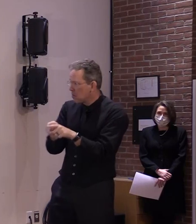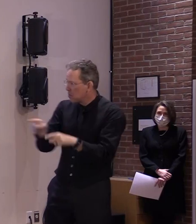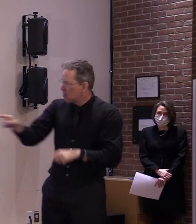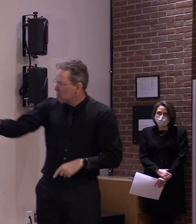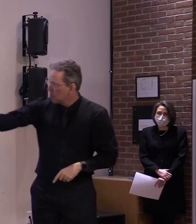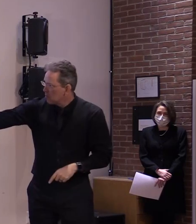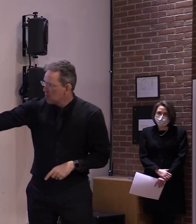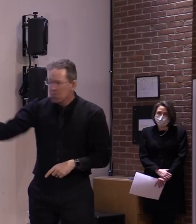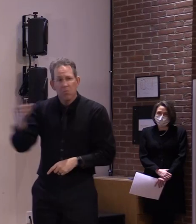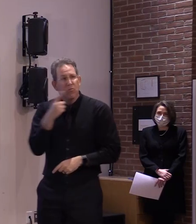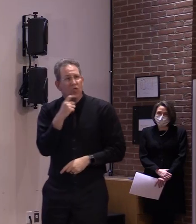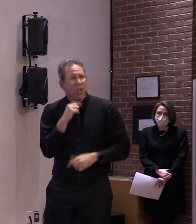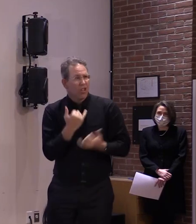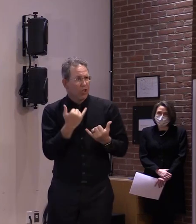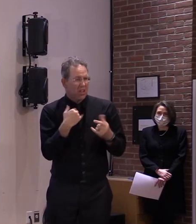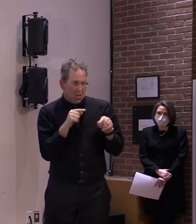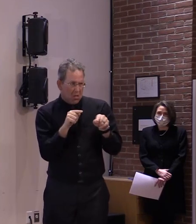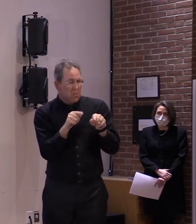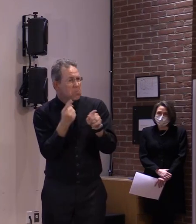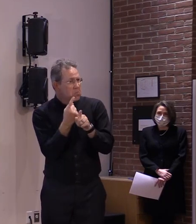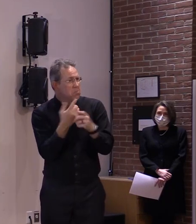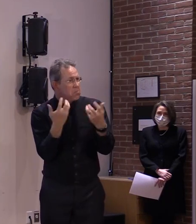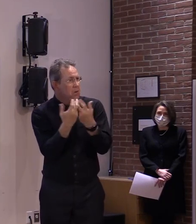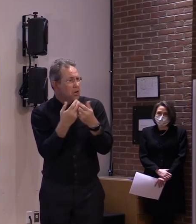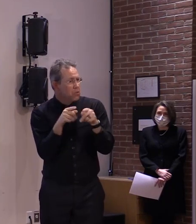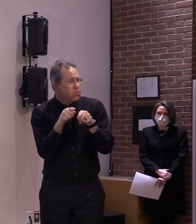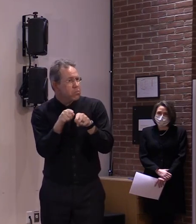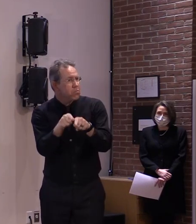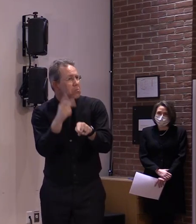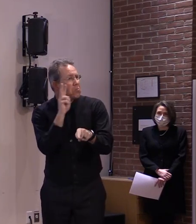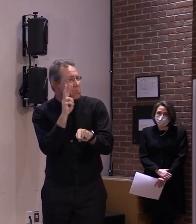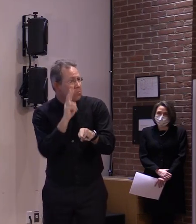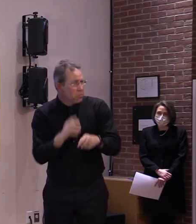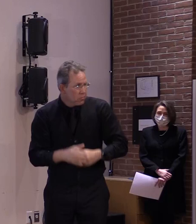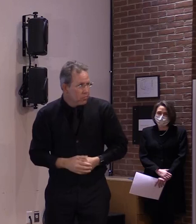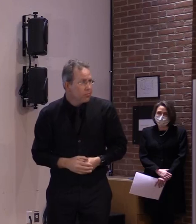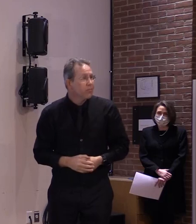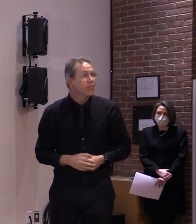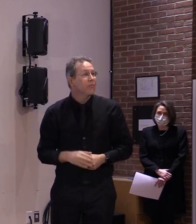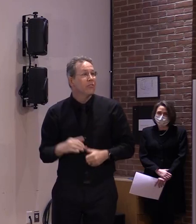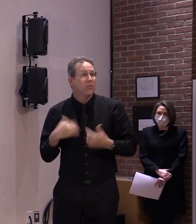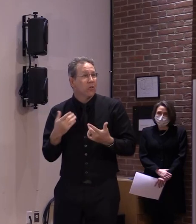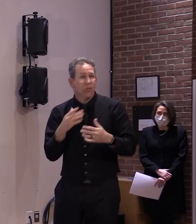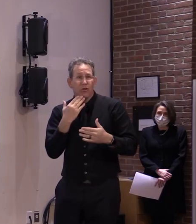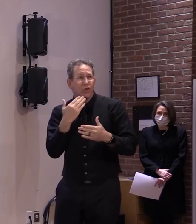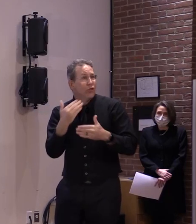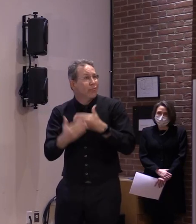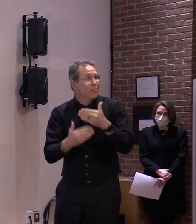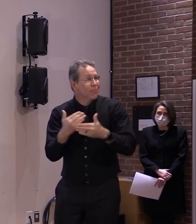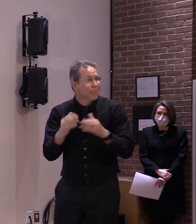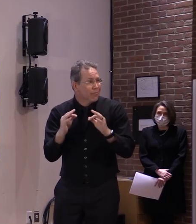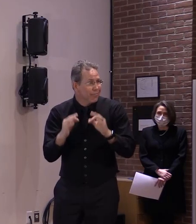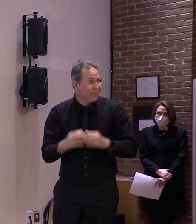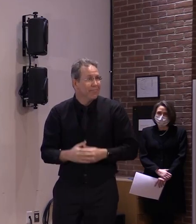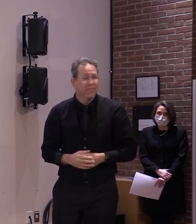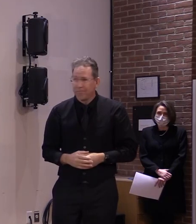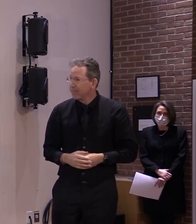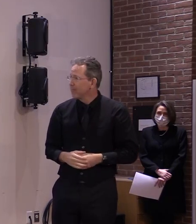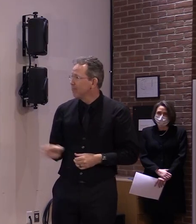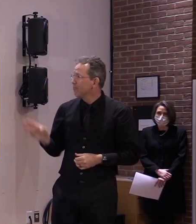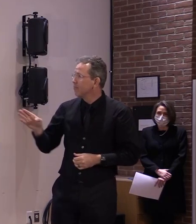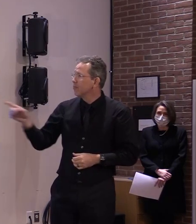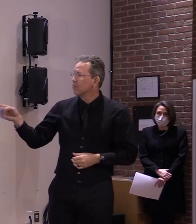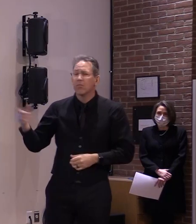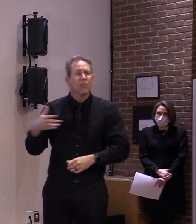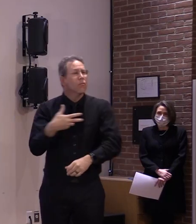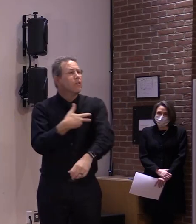the coming weeks. We continue to see encouraging uptake of the vaccine among our population. Per the CDC, Vermont remains